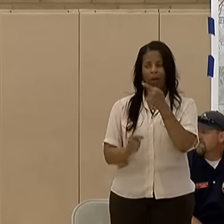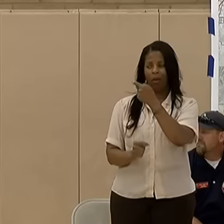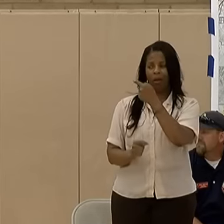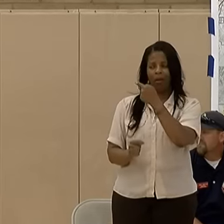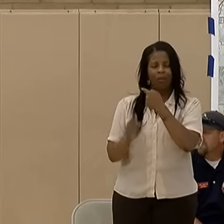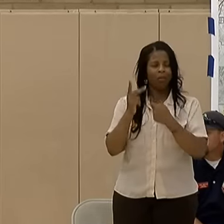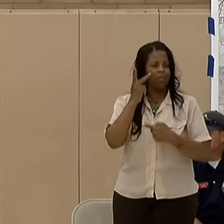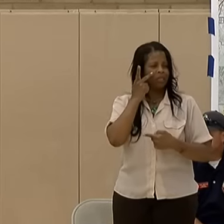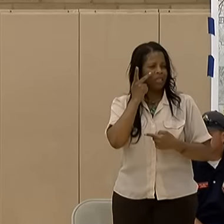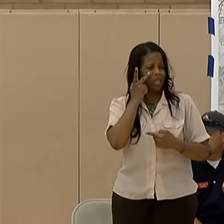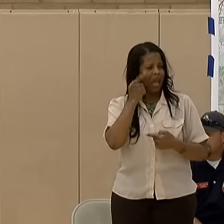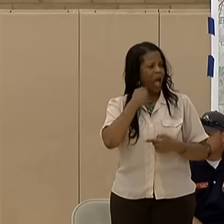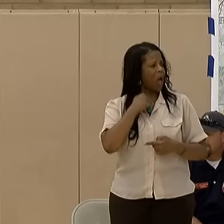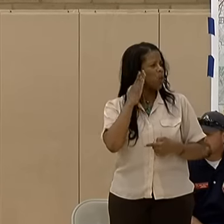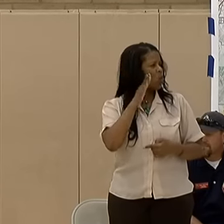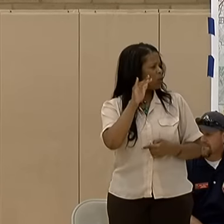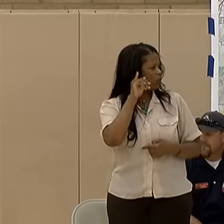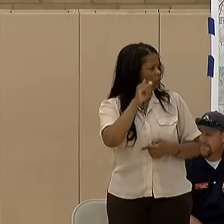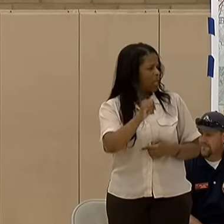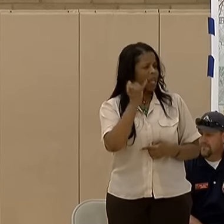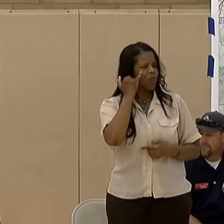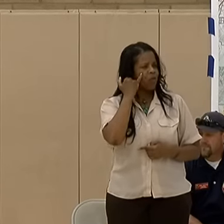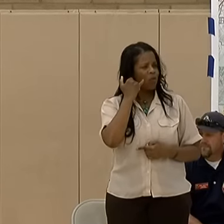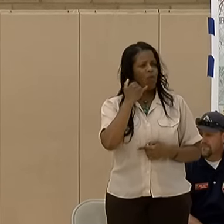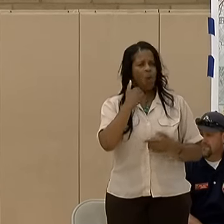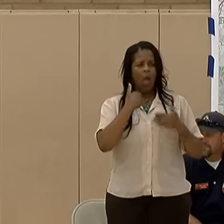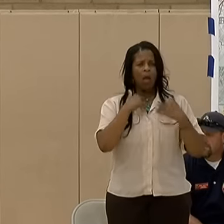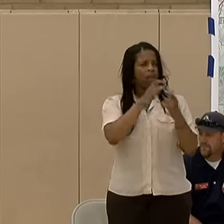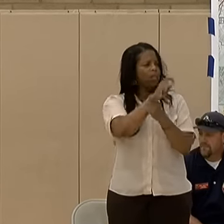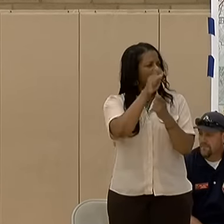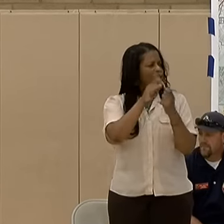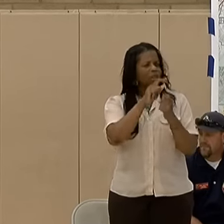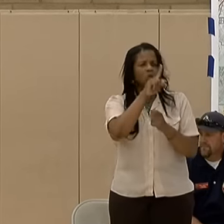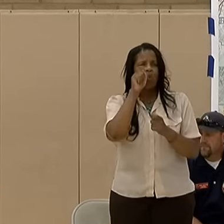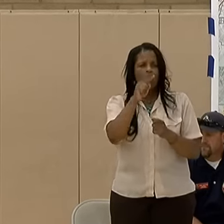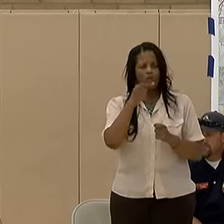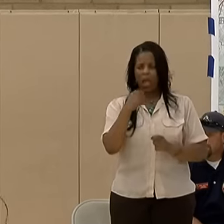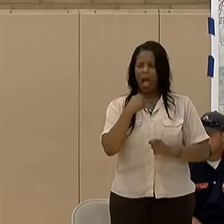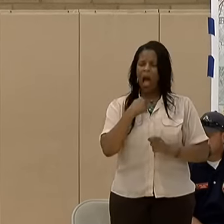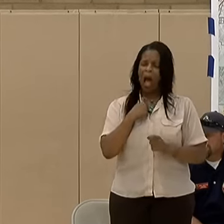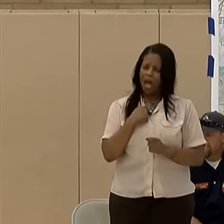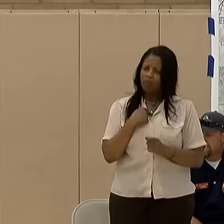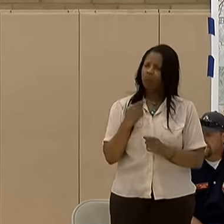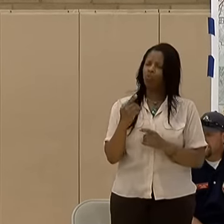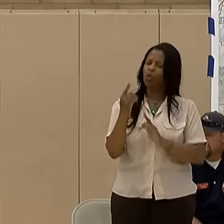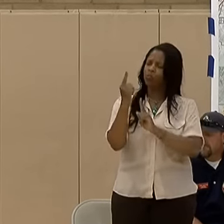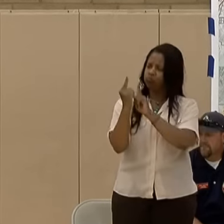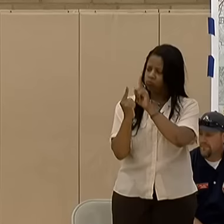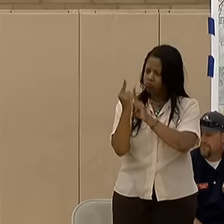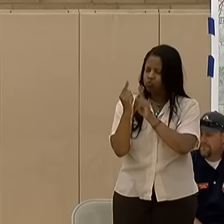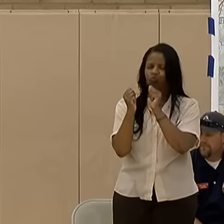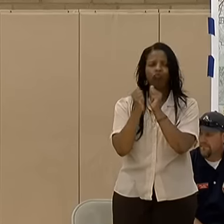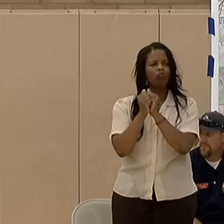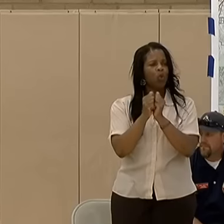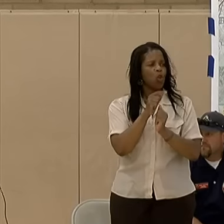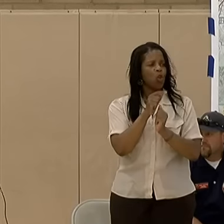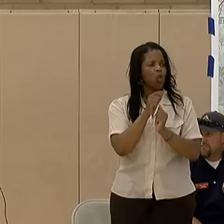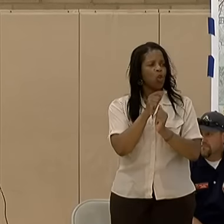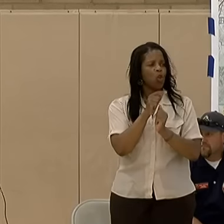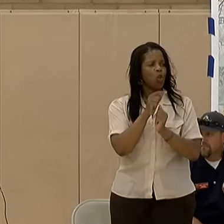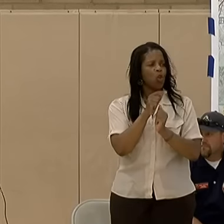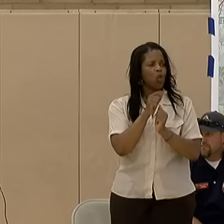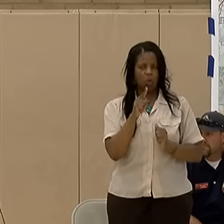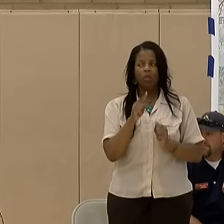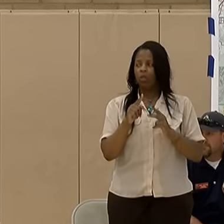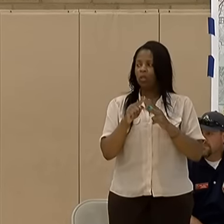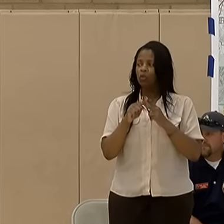here after the meeting if you have any specific questions, and I can point them out and we can talk real up and close with the map. Starting off, going